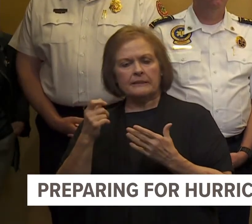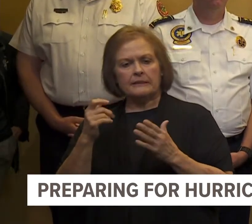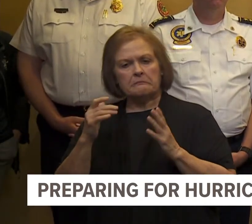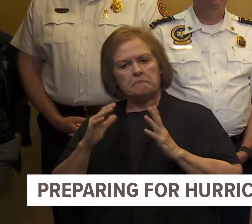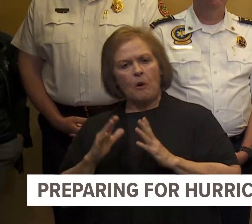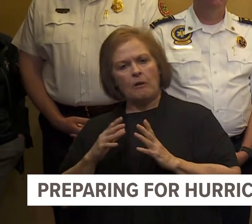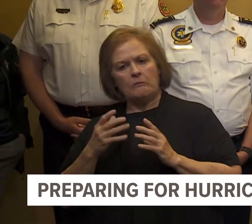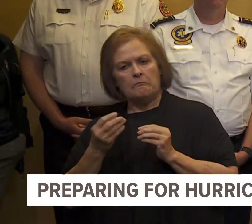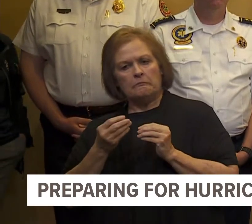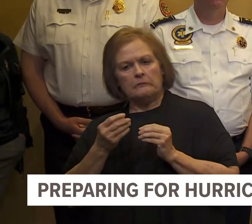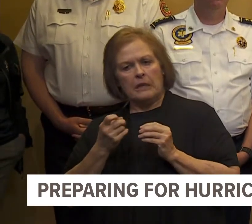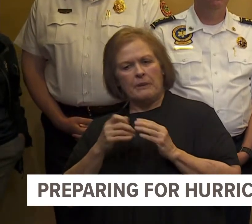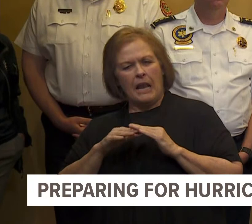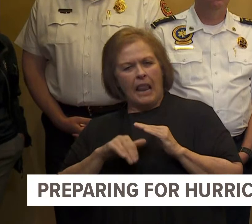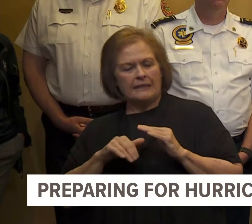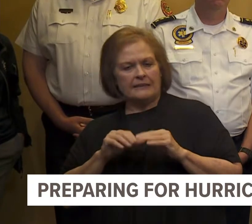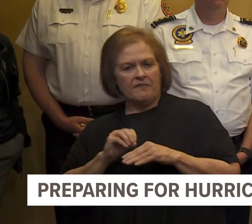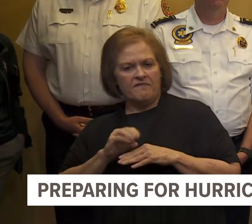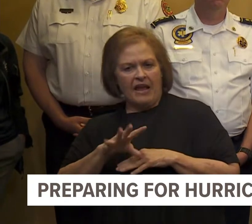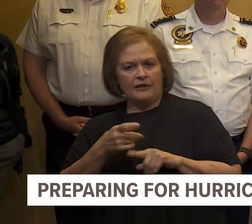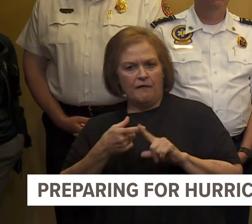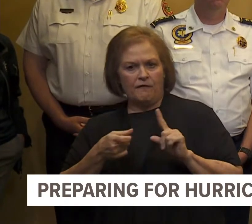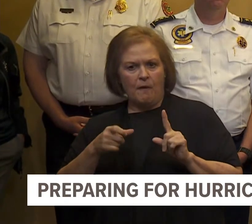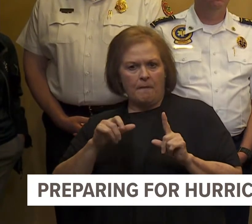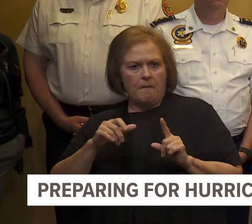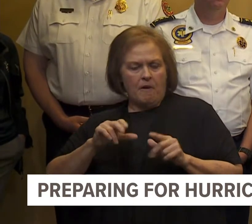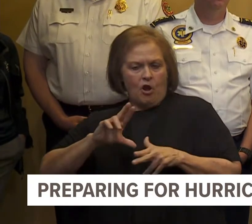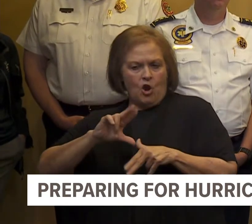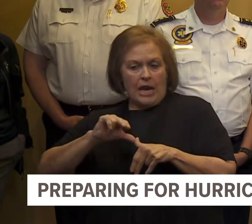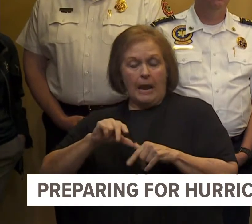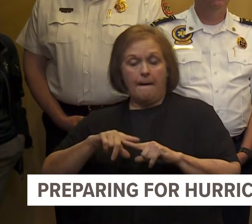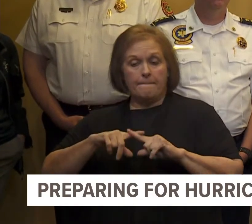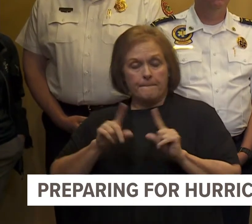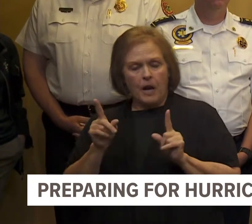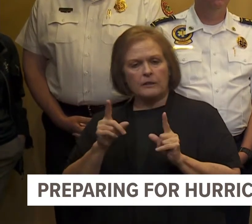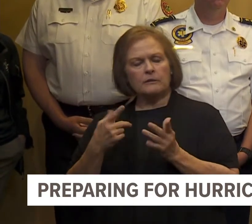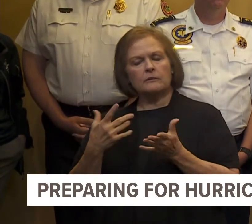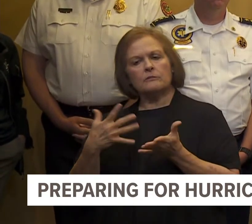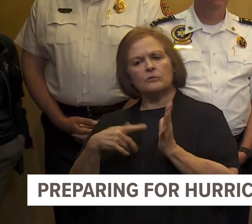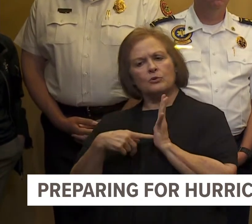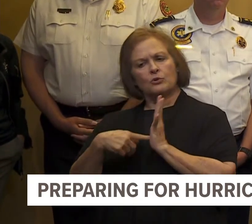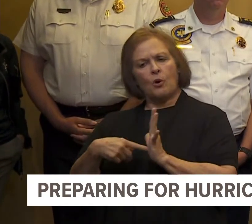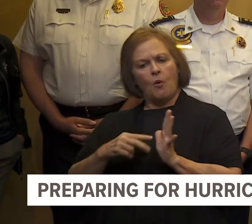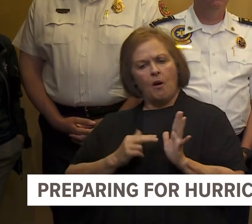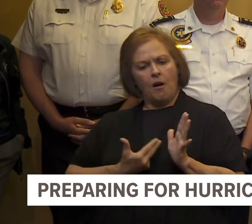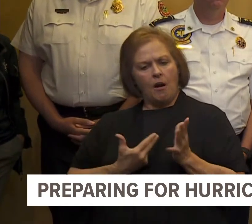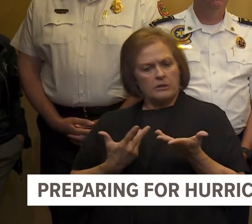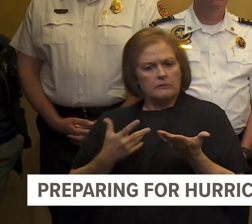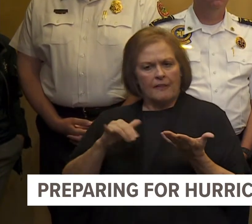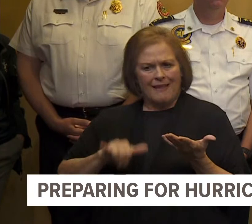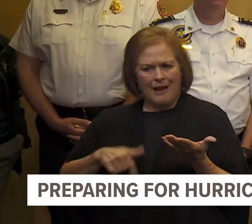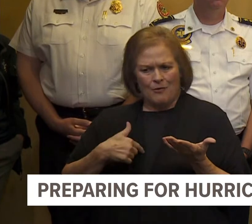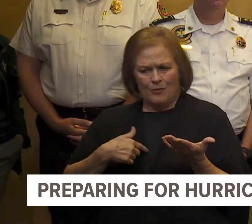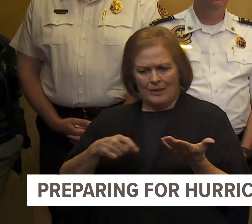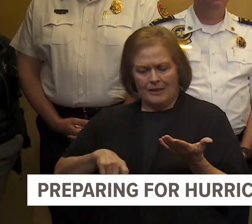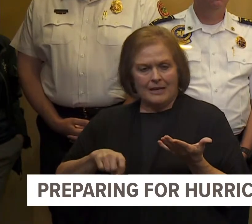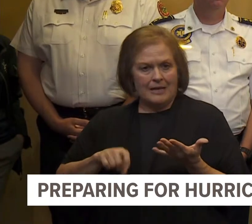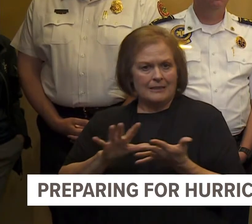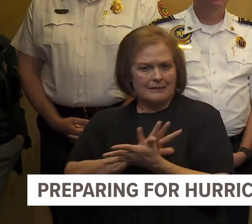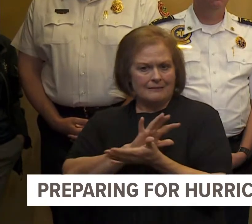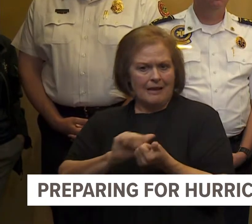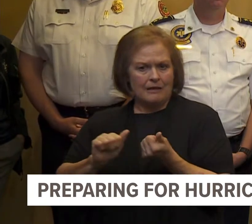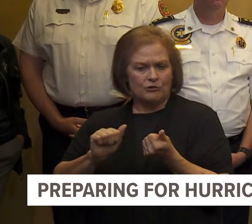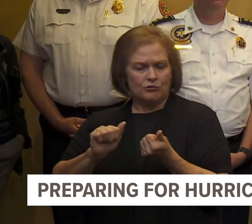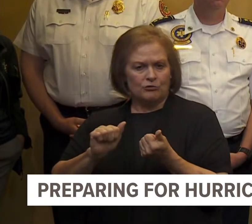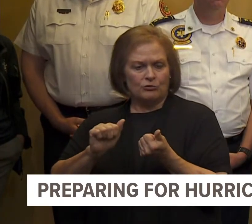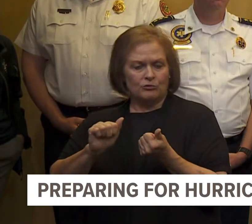with less effect than what we'd expect from a major hurricane, but it does kind of show the need for disaster case